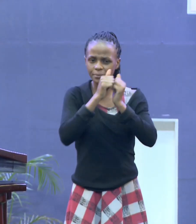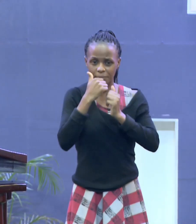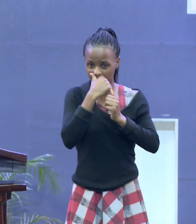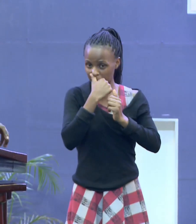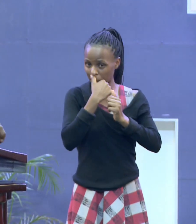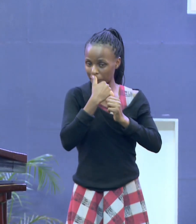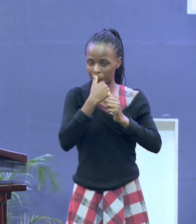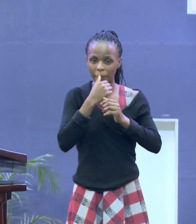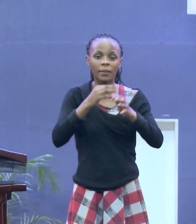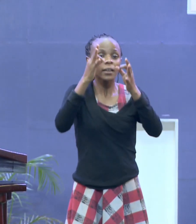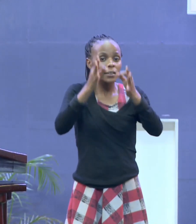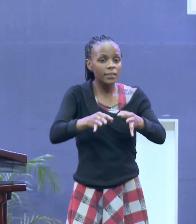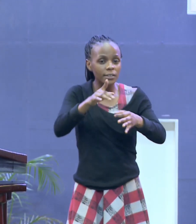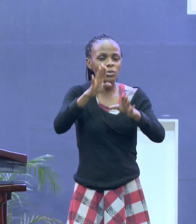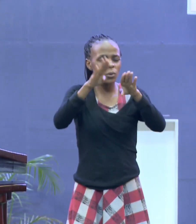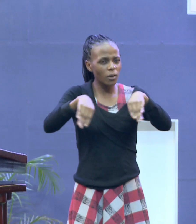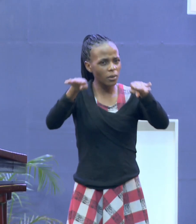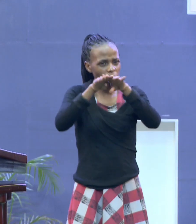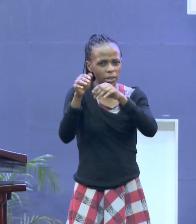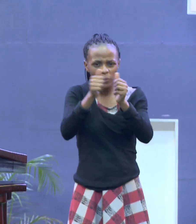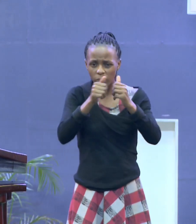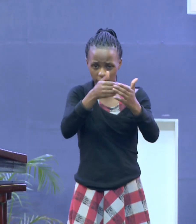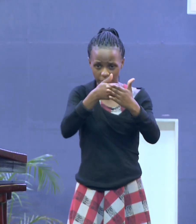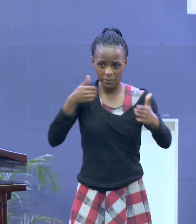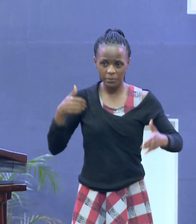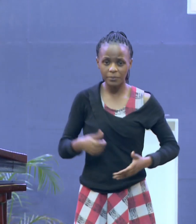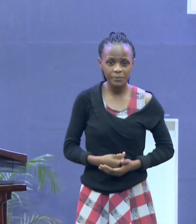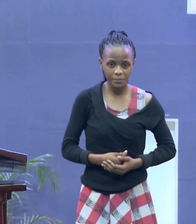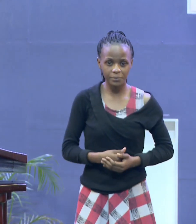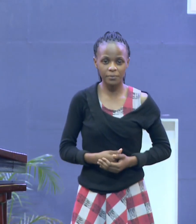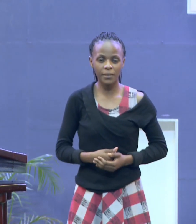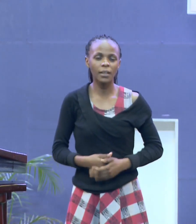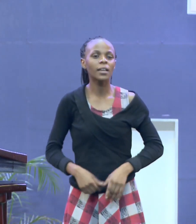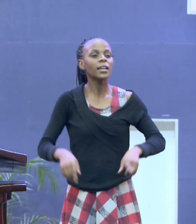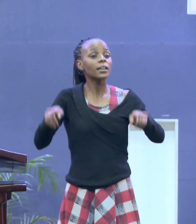conform with. Those things that you used to conform